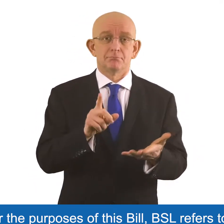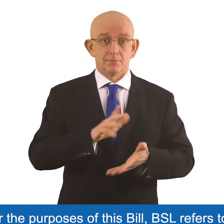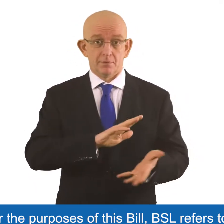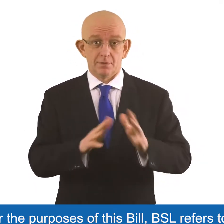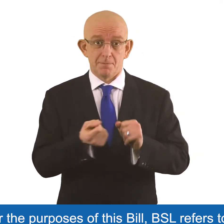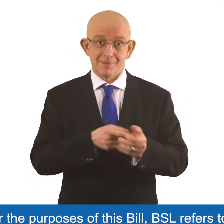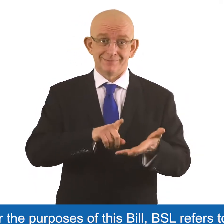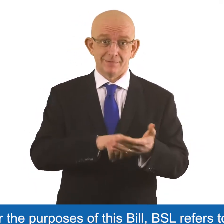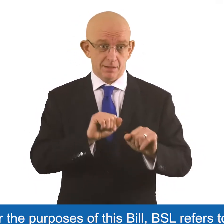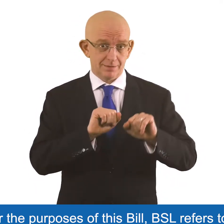people